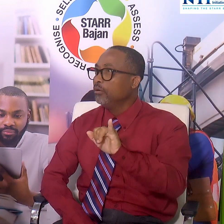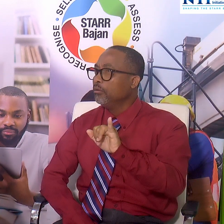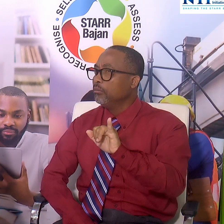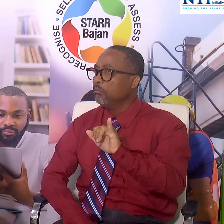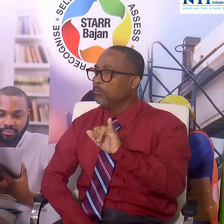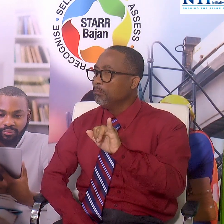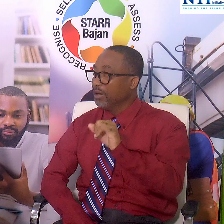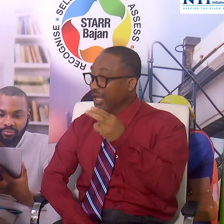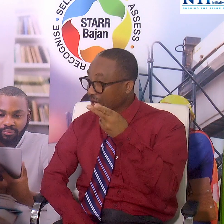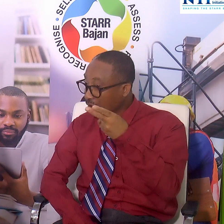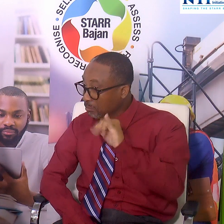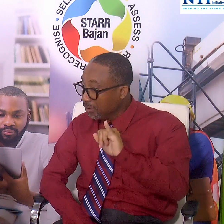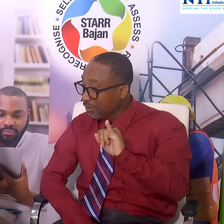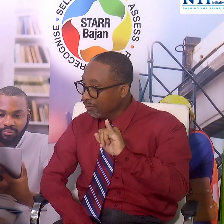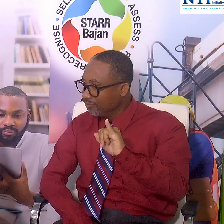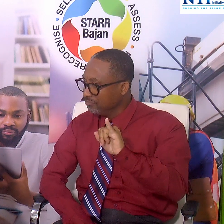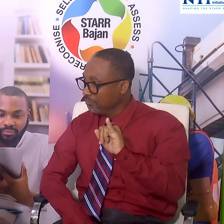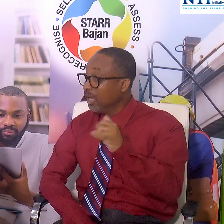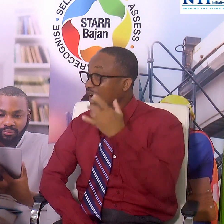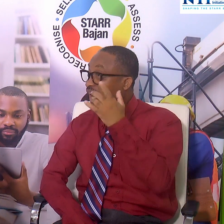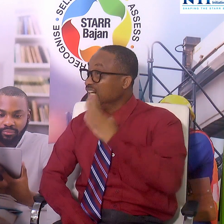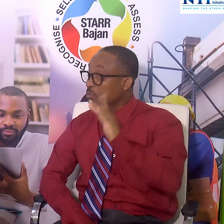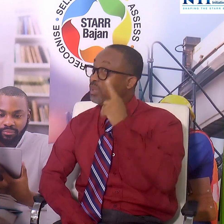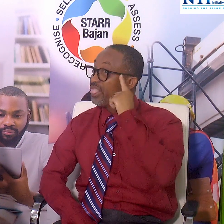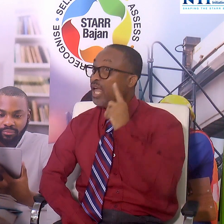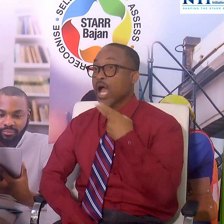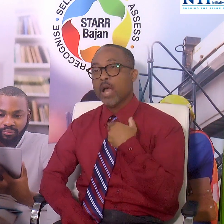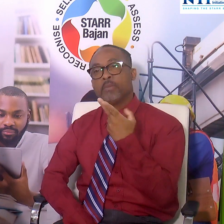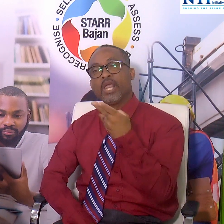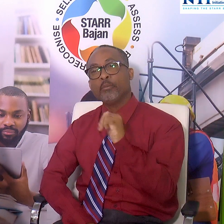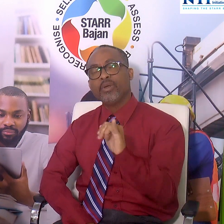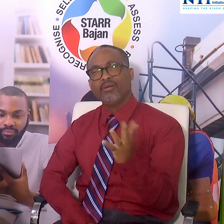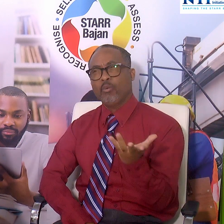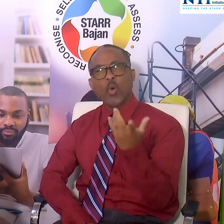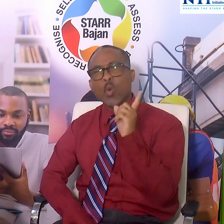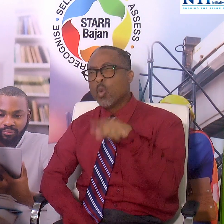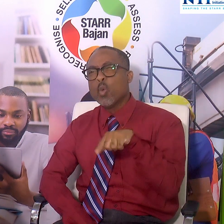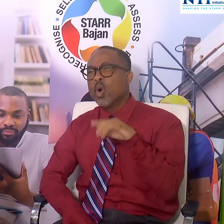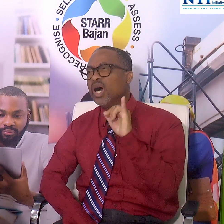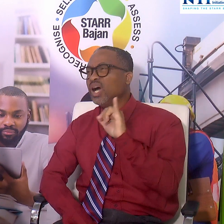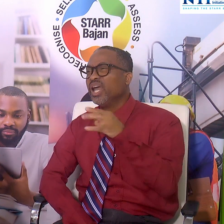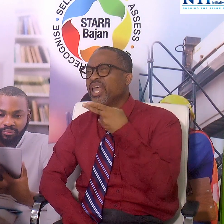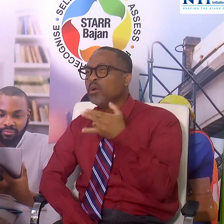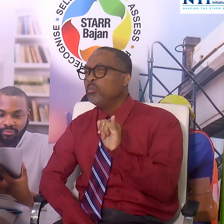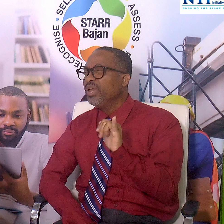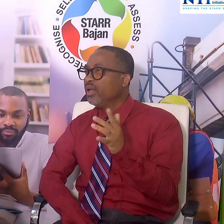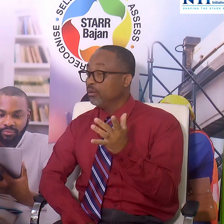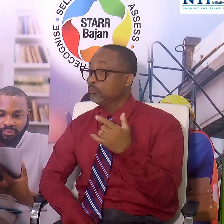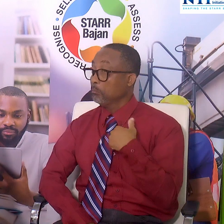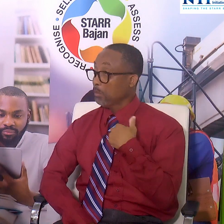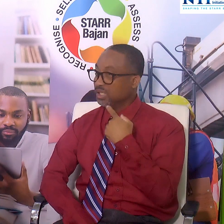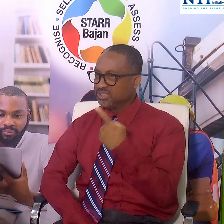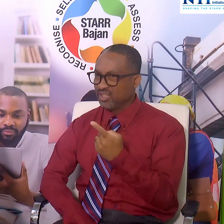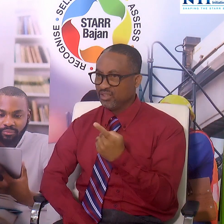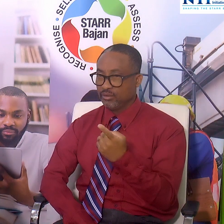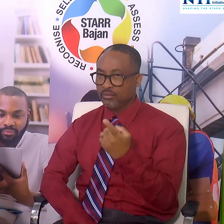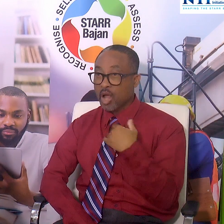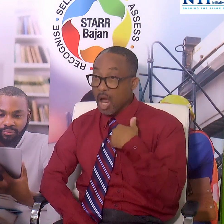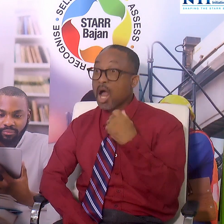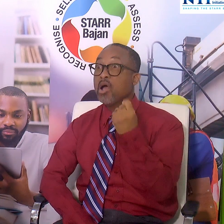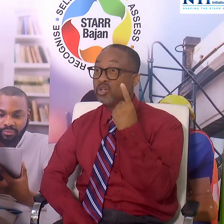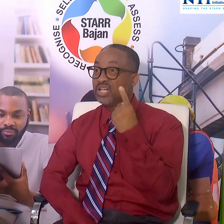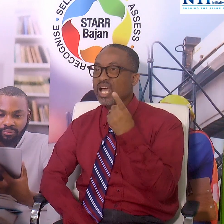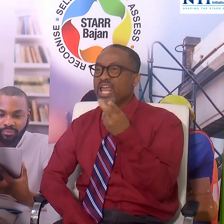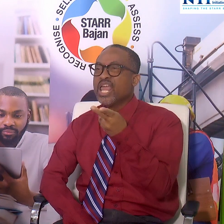And hearing impaired? No. People say, oh, you are hearing impaired. No, no, we are